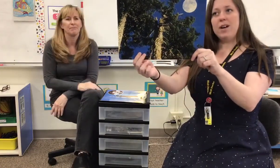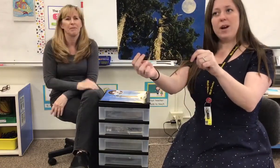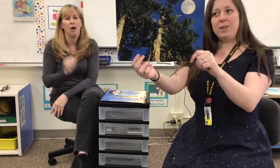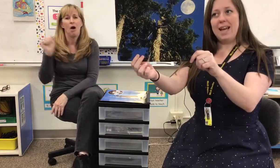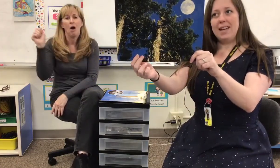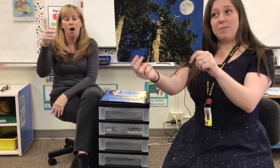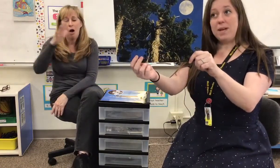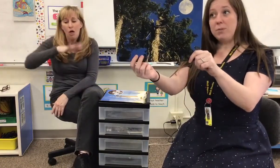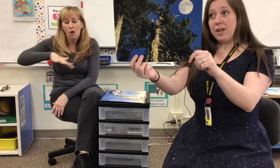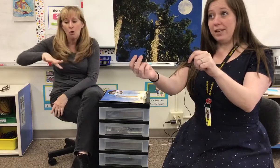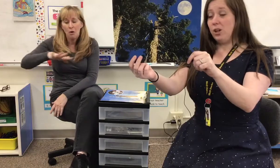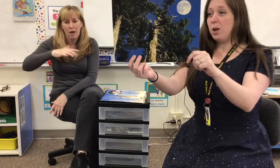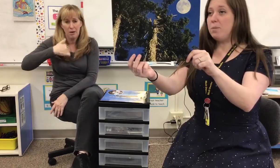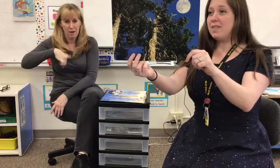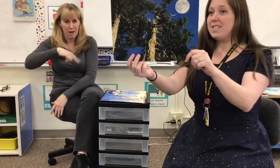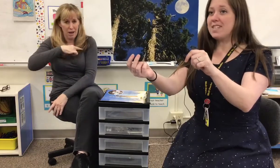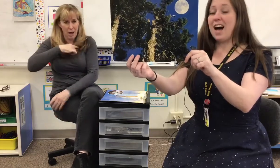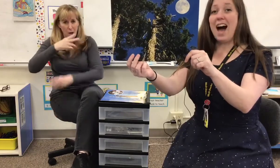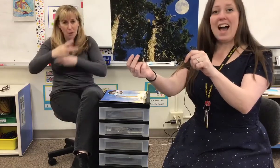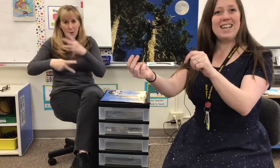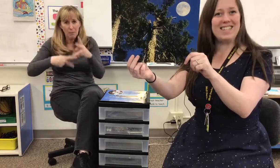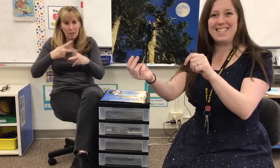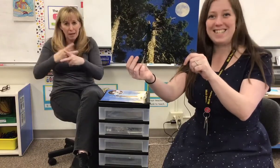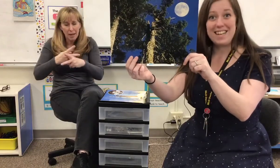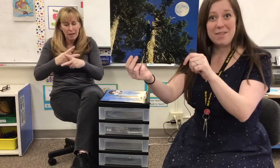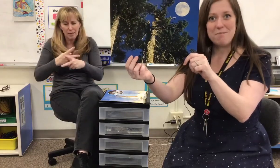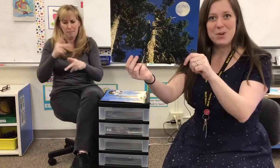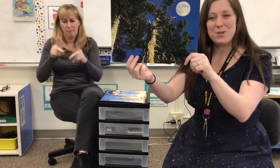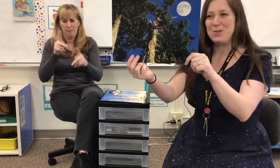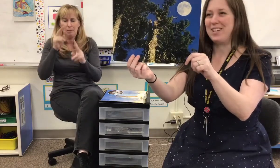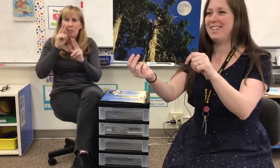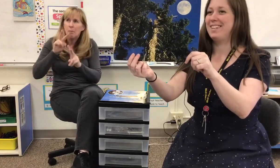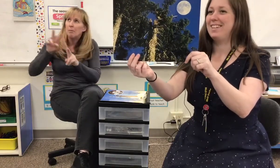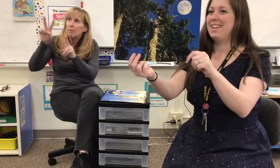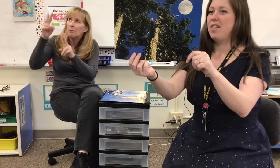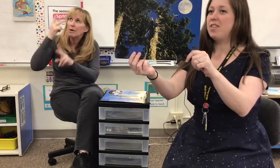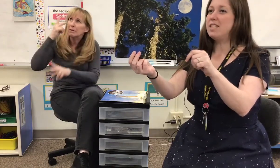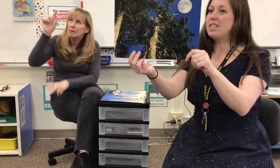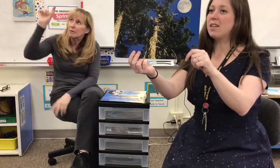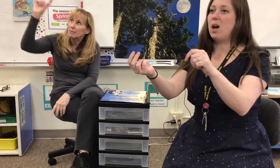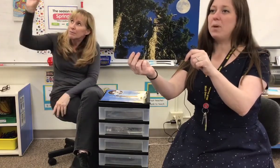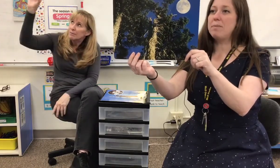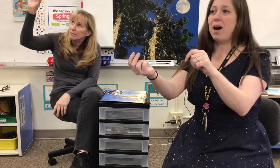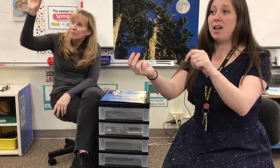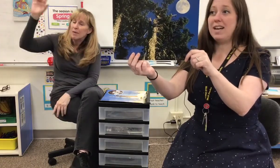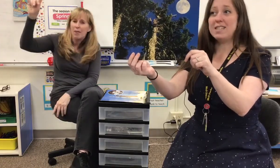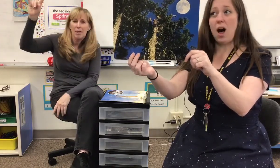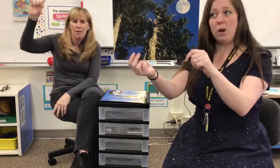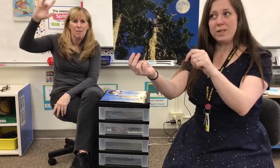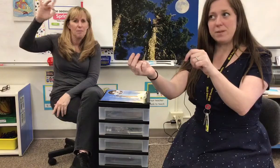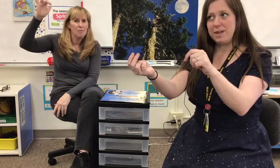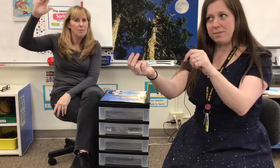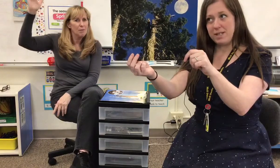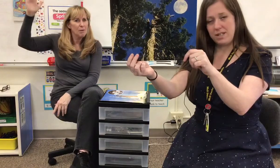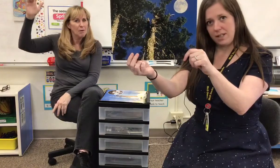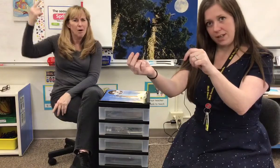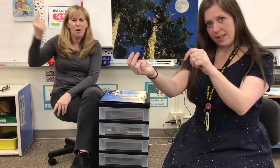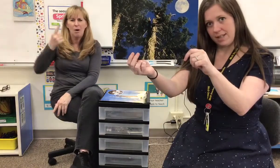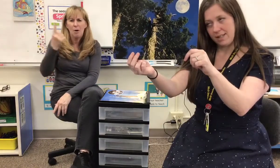All around our planet, people can look up at the sky and see the moon. This glowing ball has always